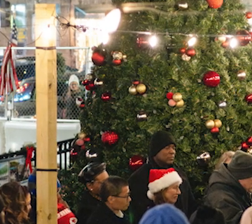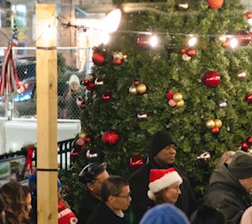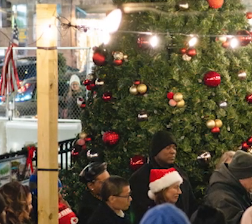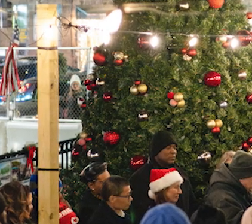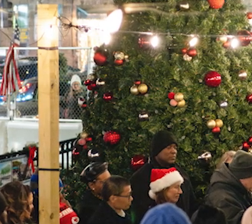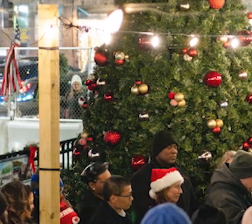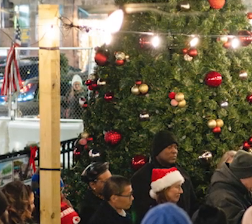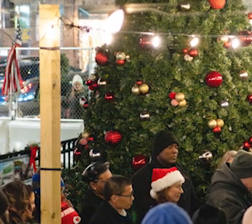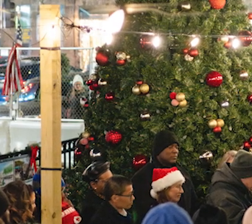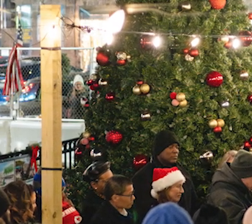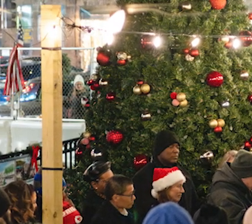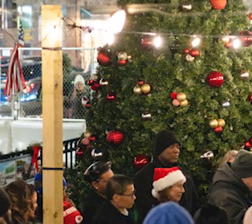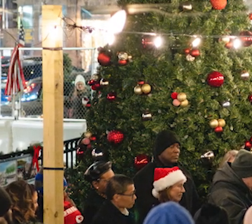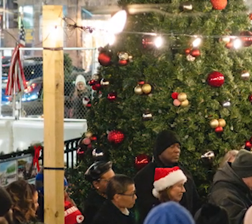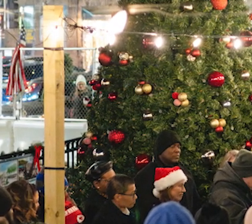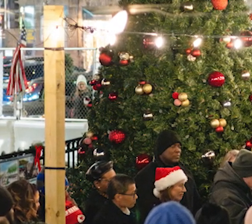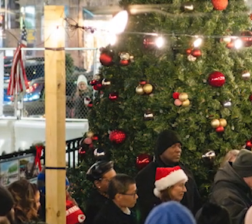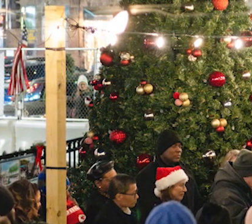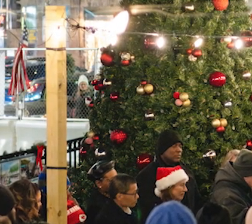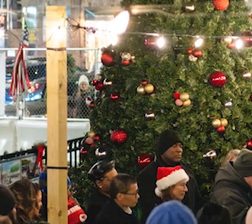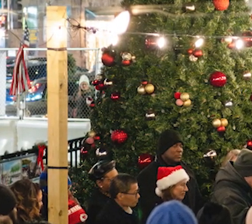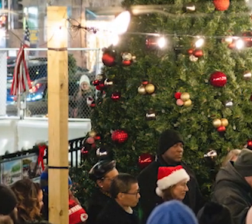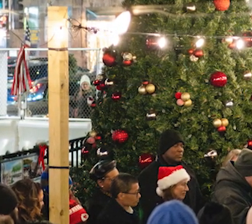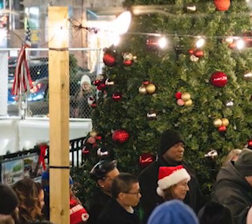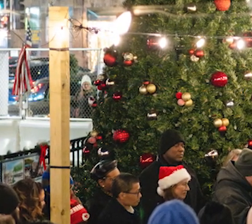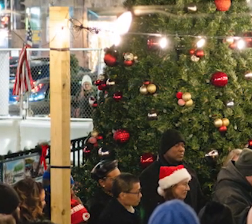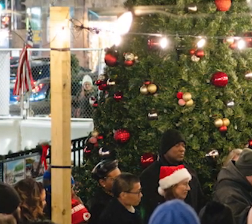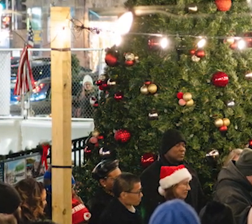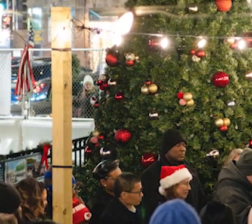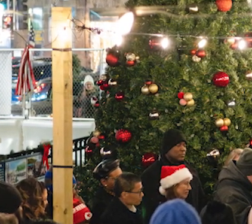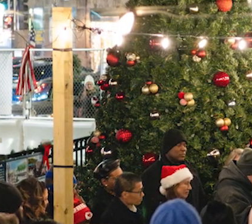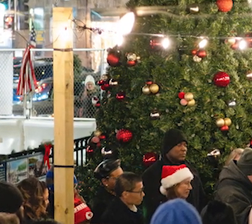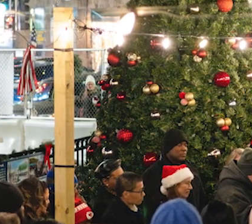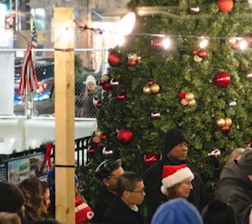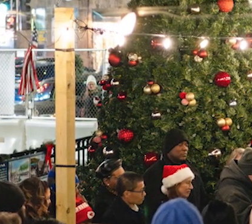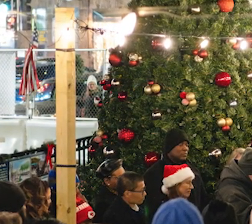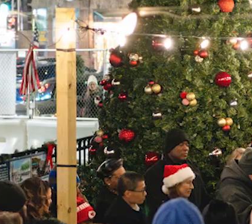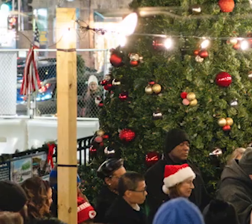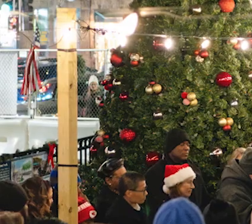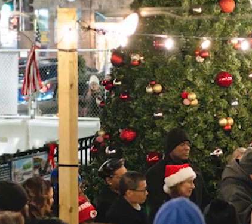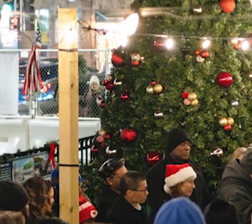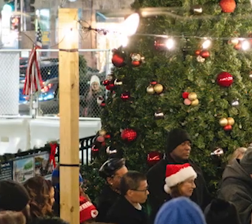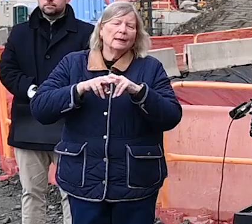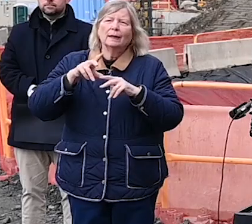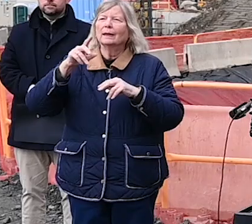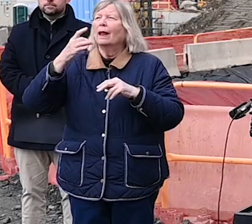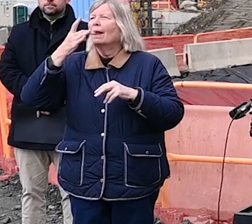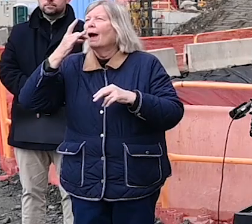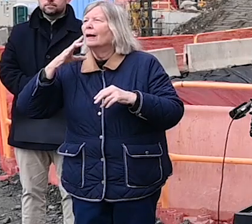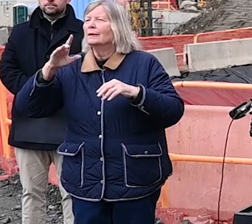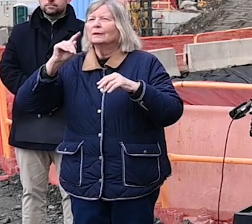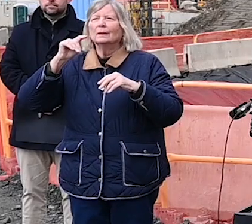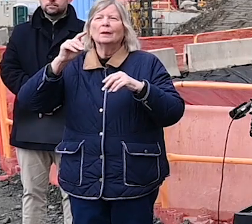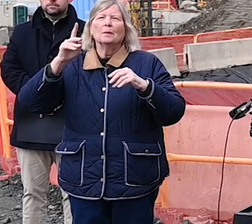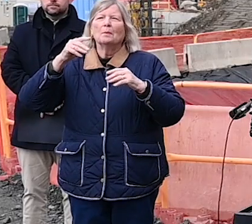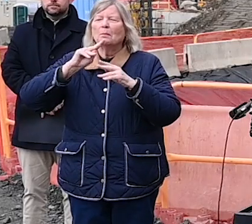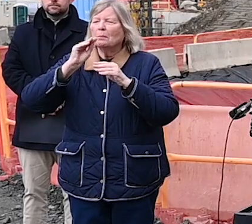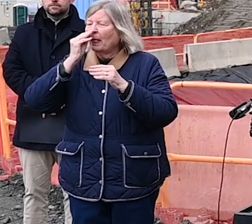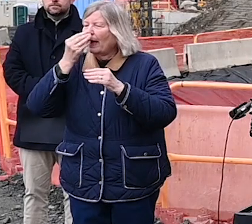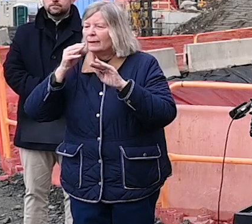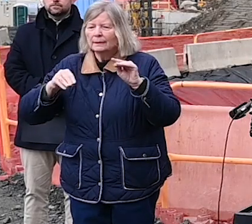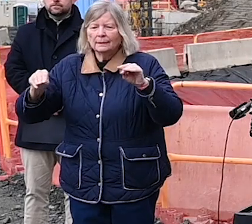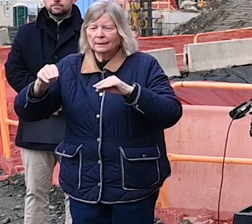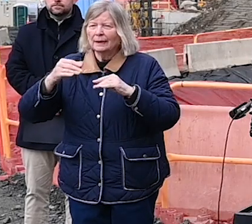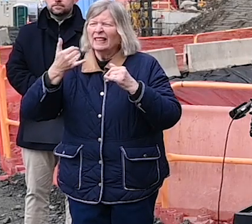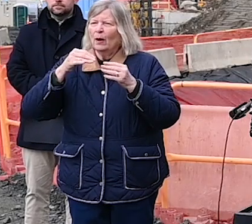Madness. The inviting open-air space, complete with turf, seating, planters, and lighting, is in the transitionary